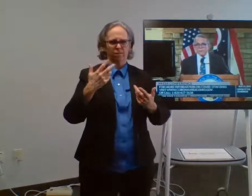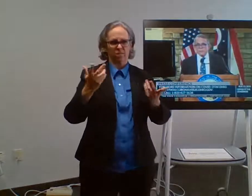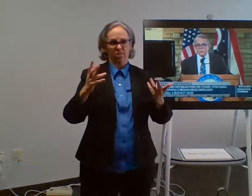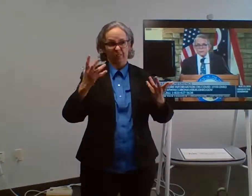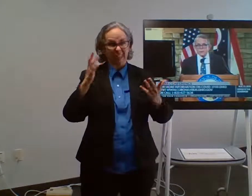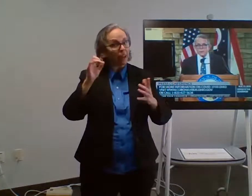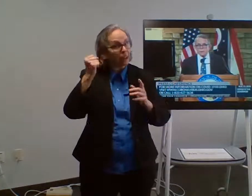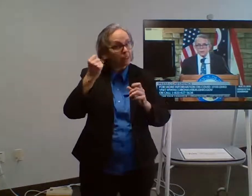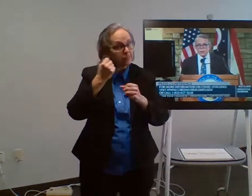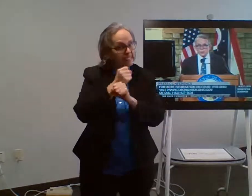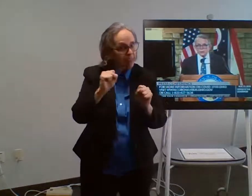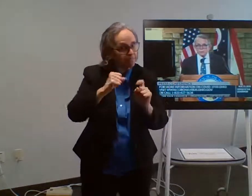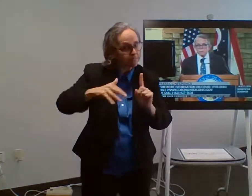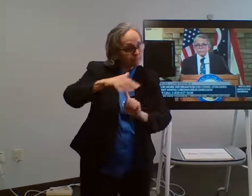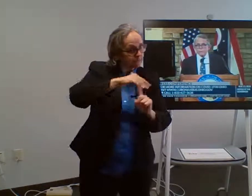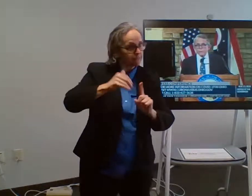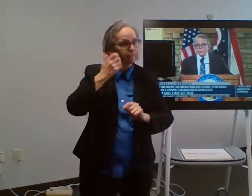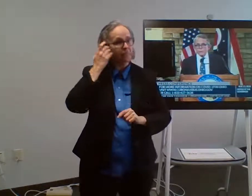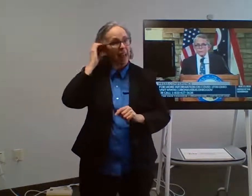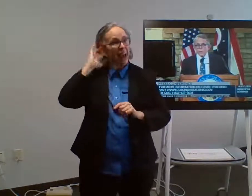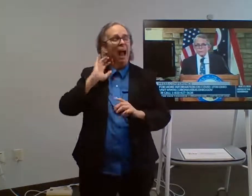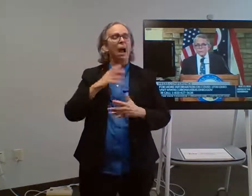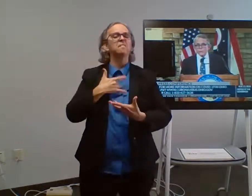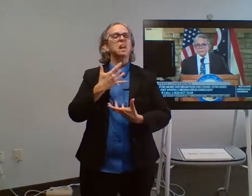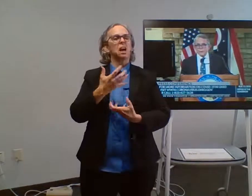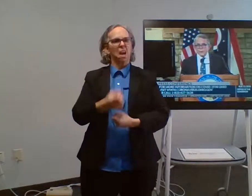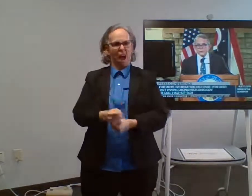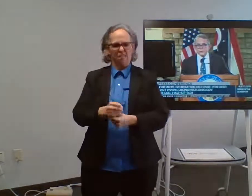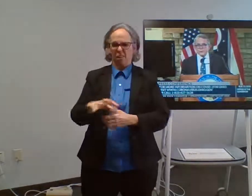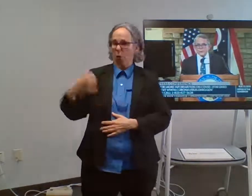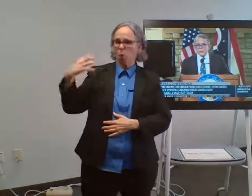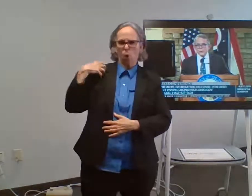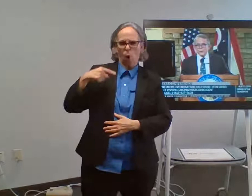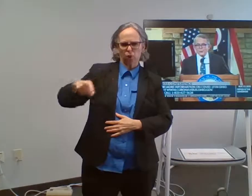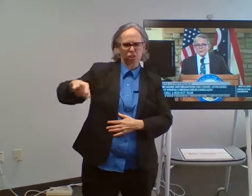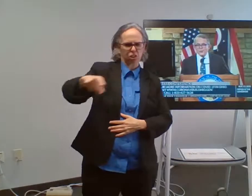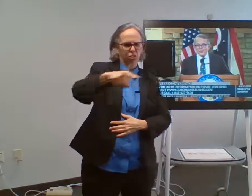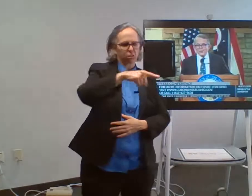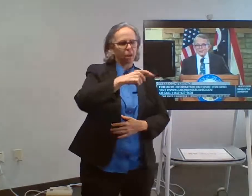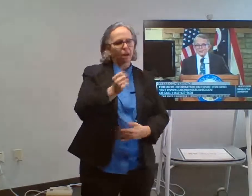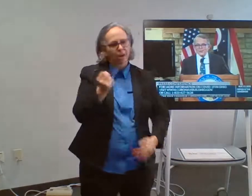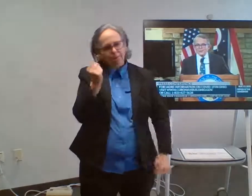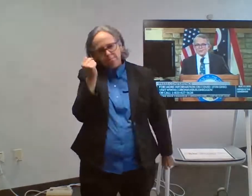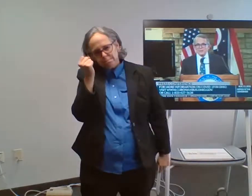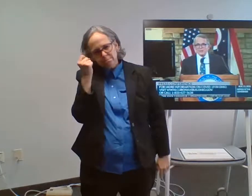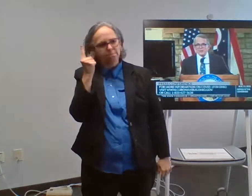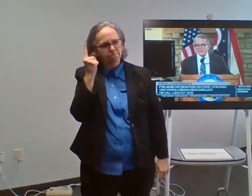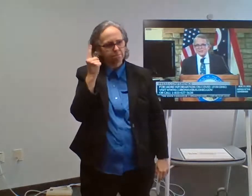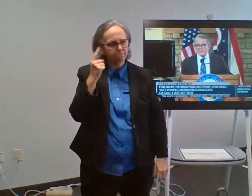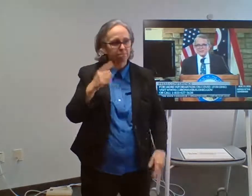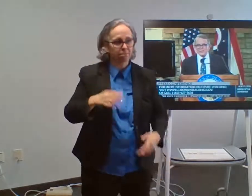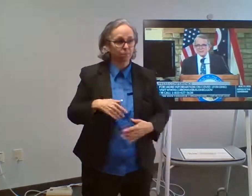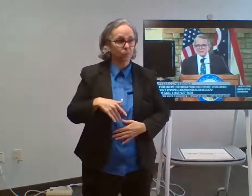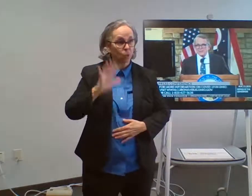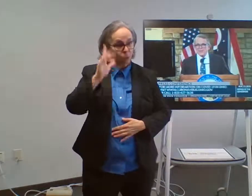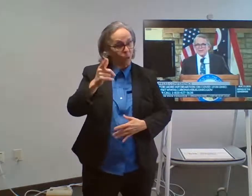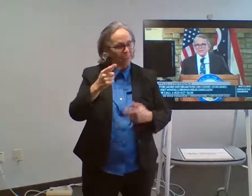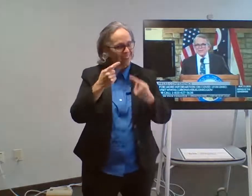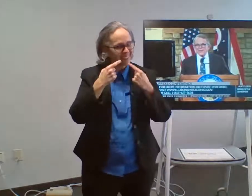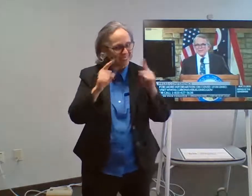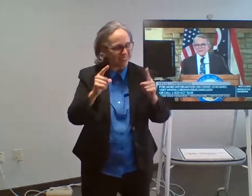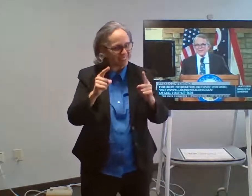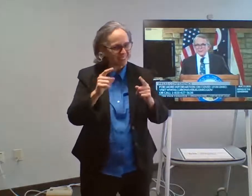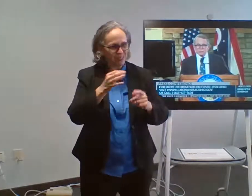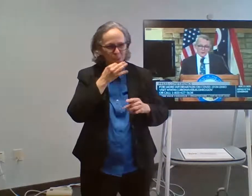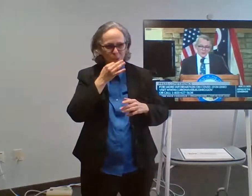deal of confidence in the coaches who are out there. In fact, we're going to set up a call and talk with some of the coaches the next few